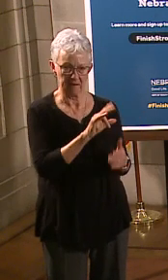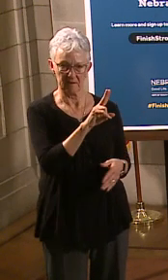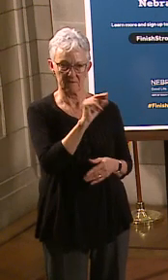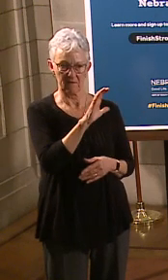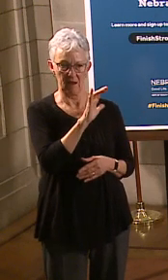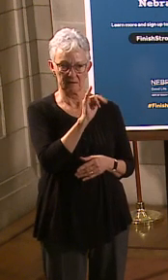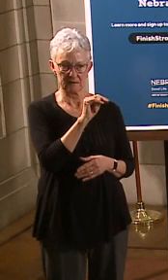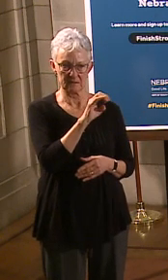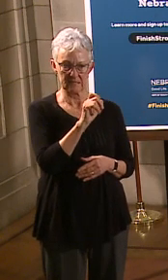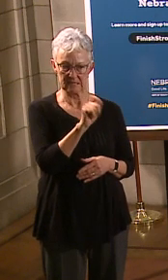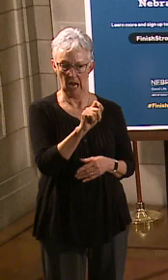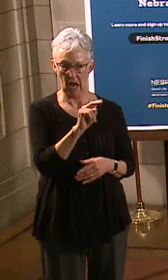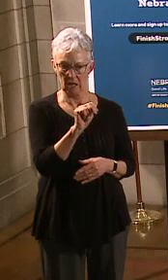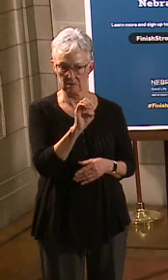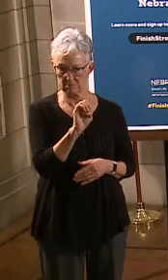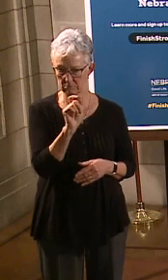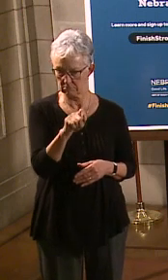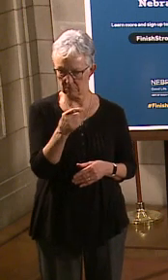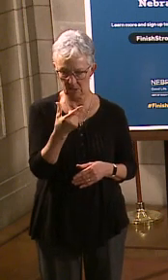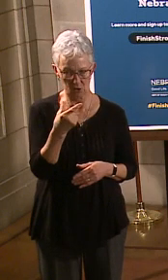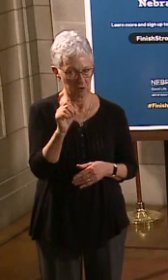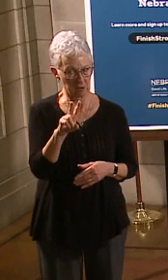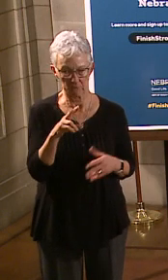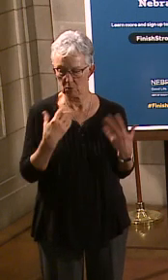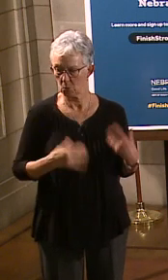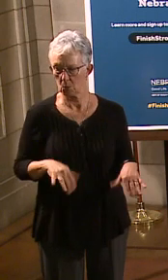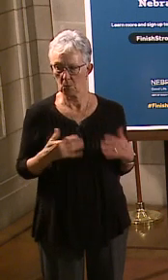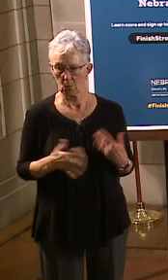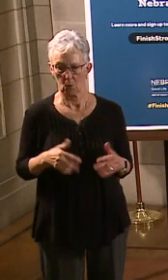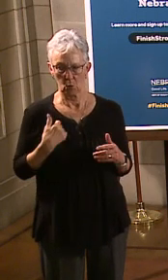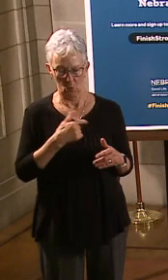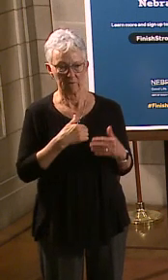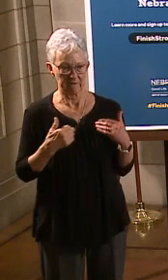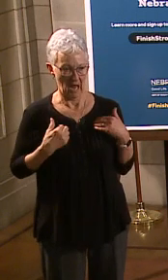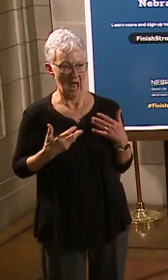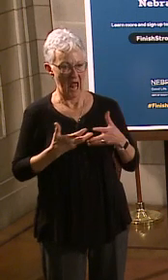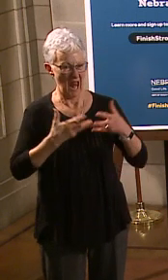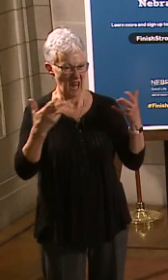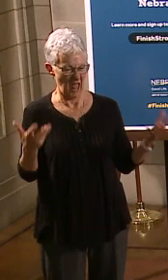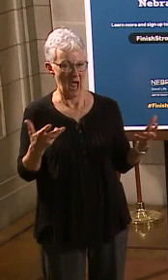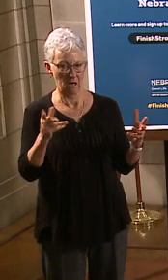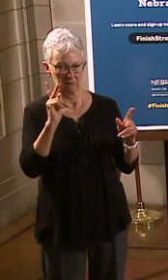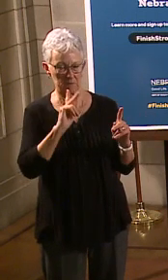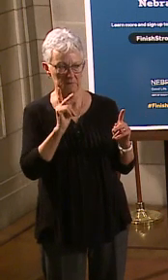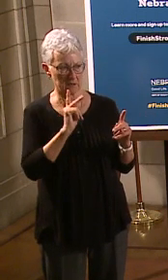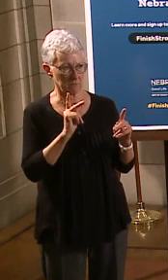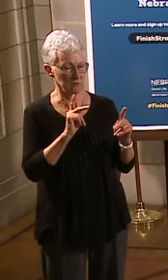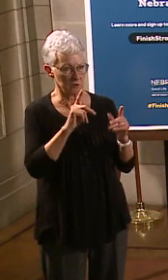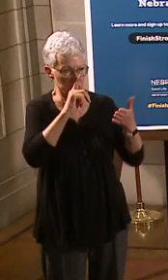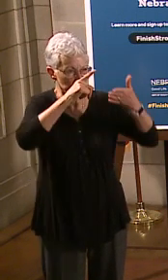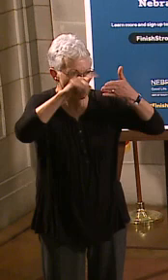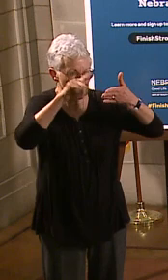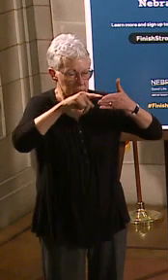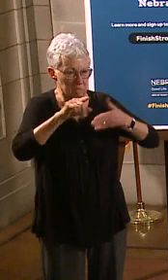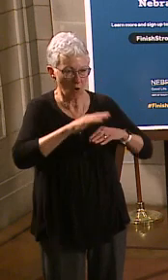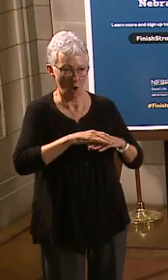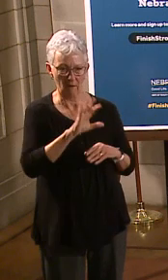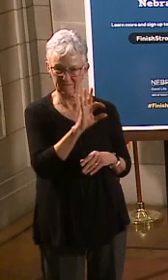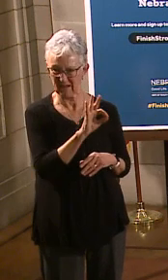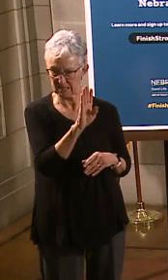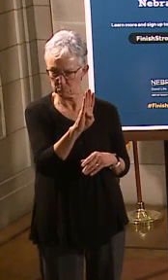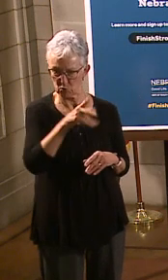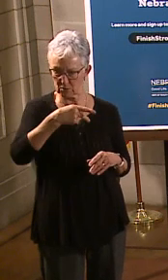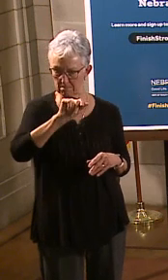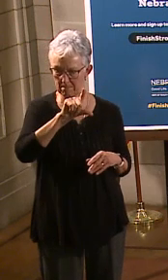vaccine.nebraska.gov to register. So we've had quite a few hits on the Facebook pages when we do town halls, because they're